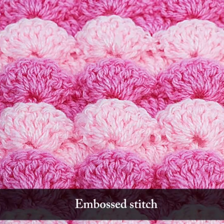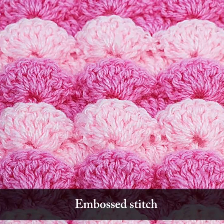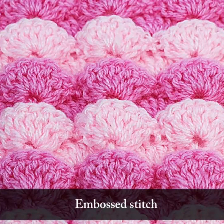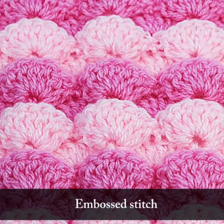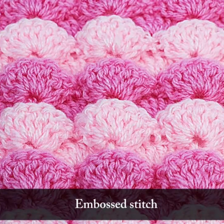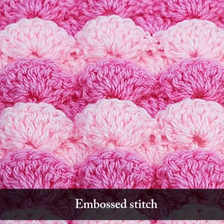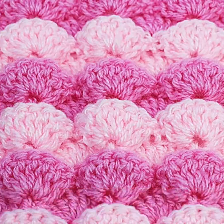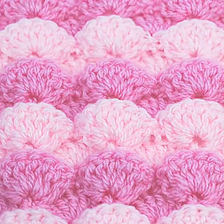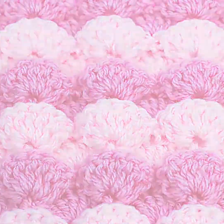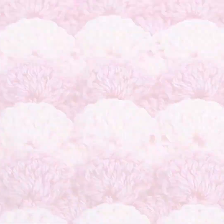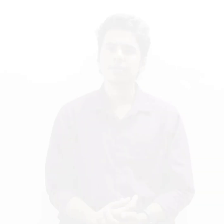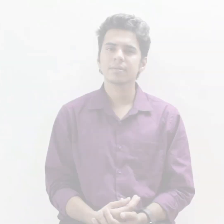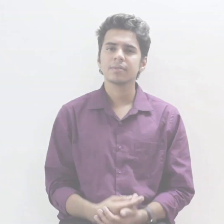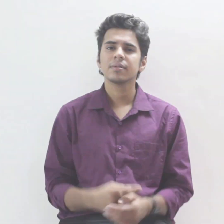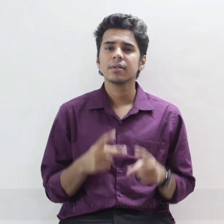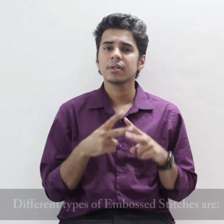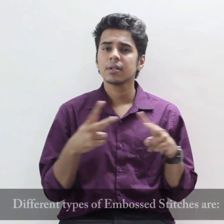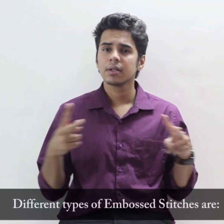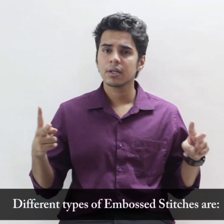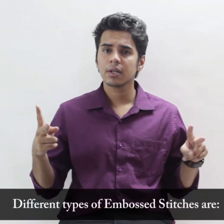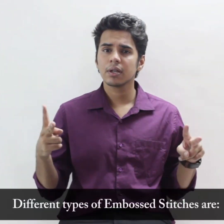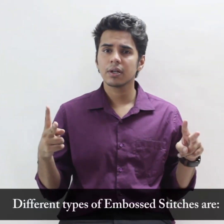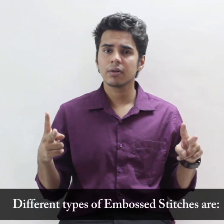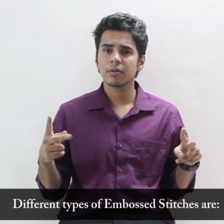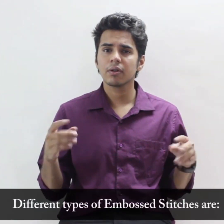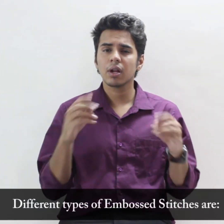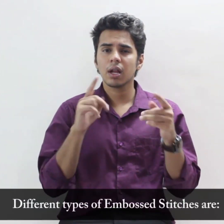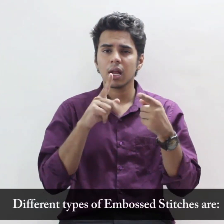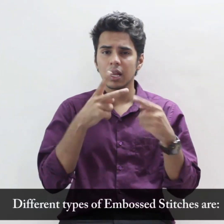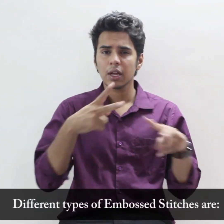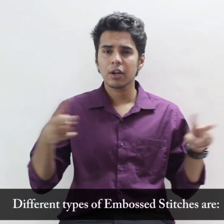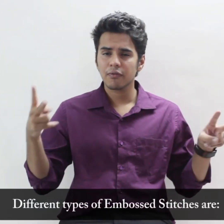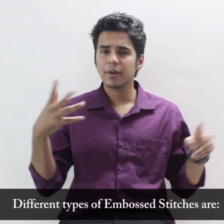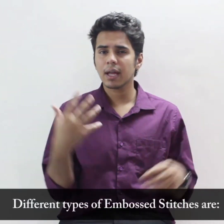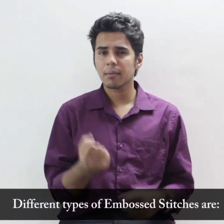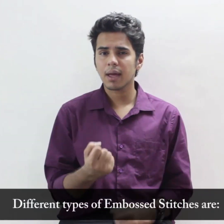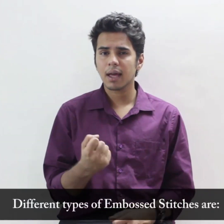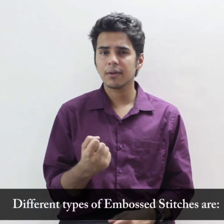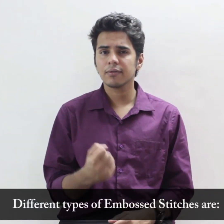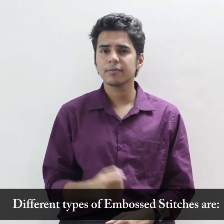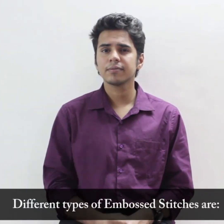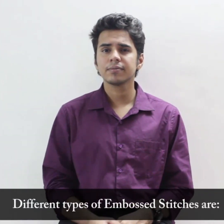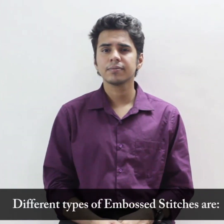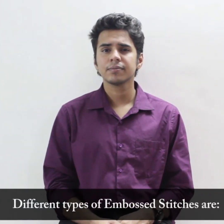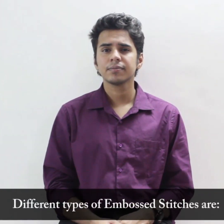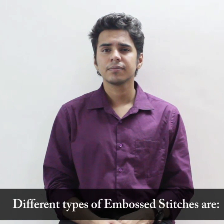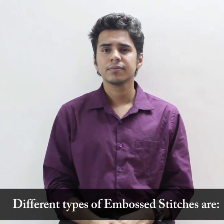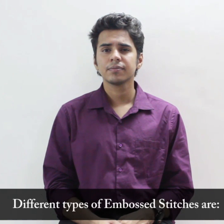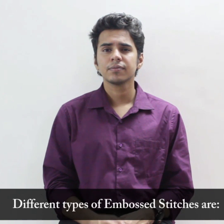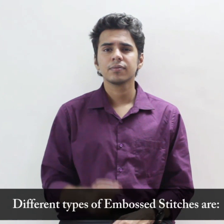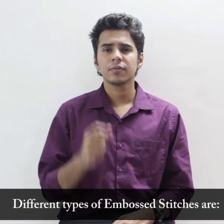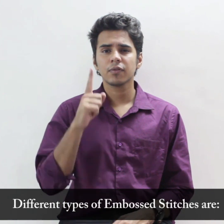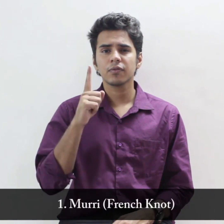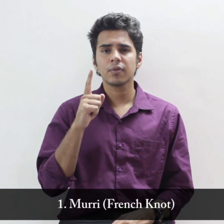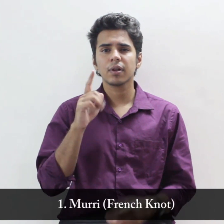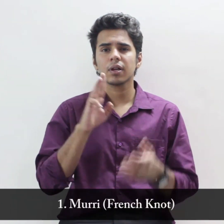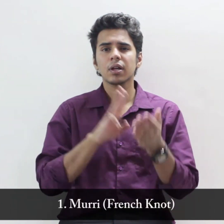Different types of embossed stitches are: Number 1.